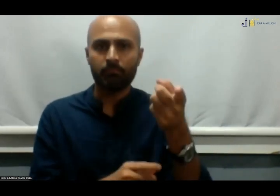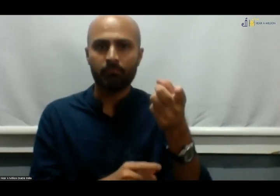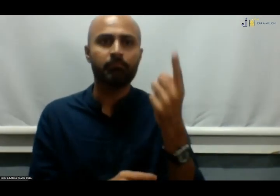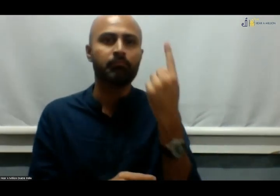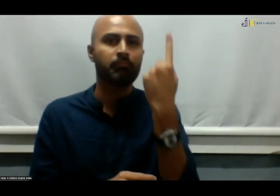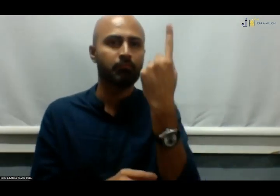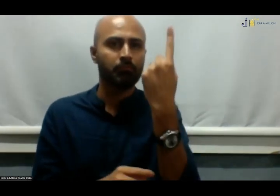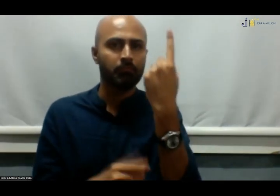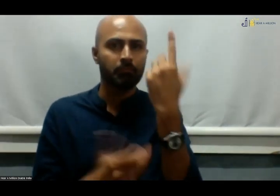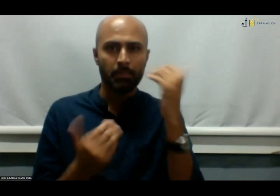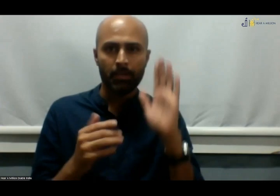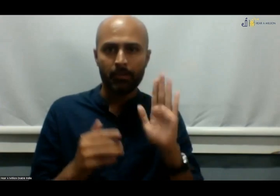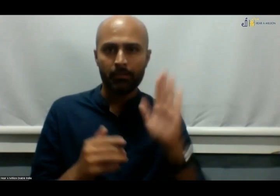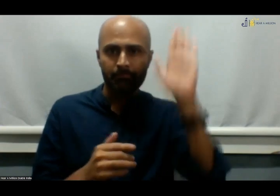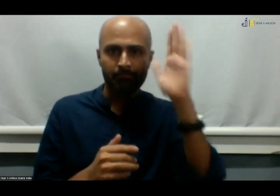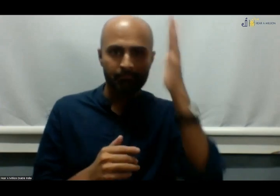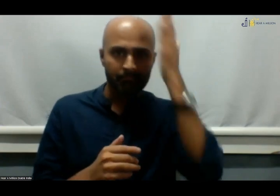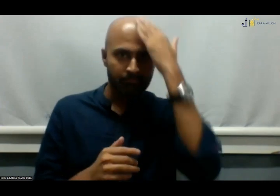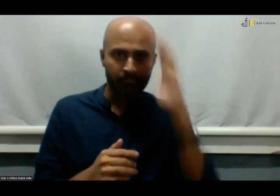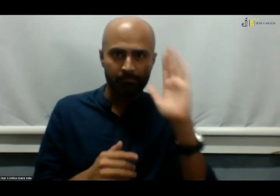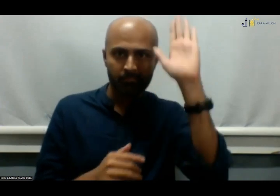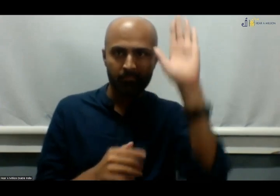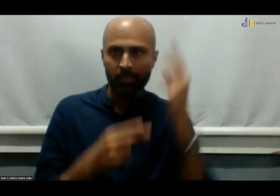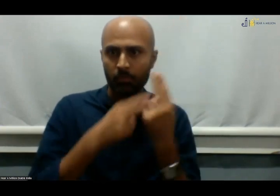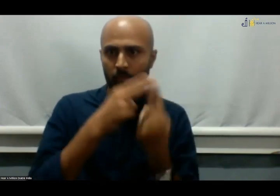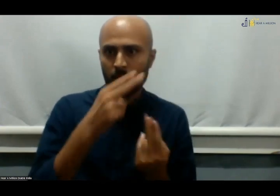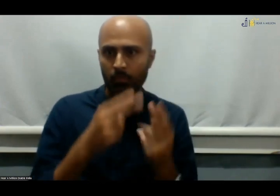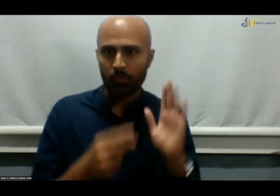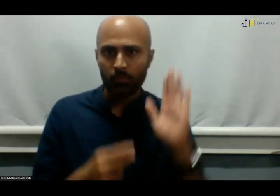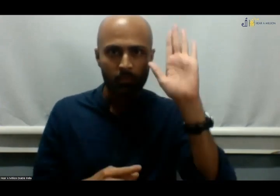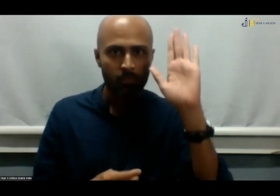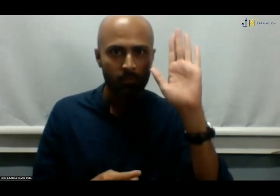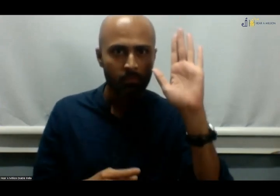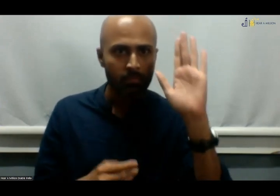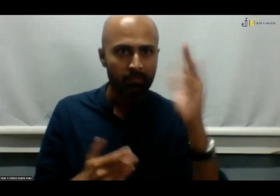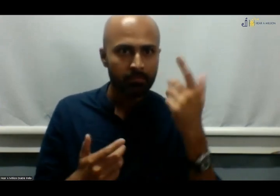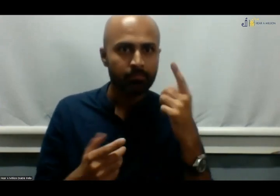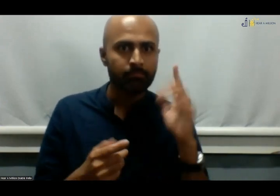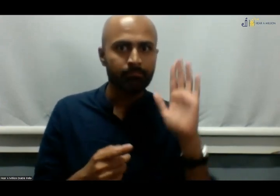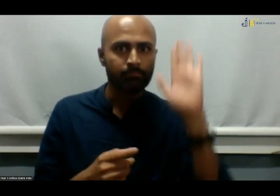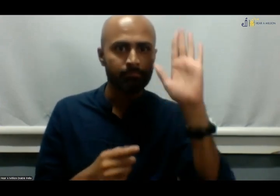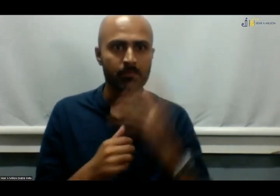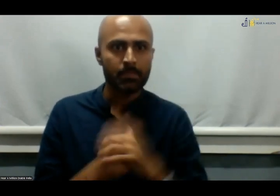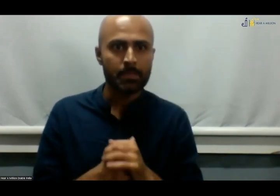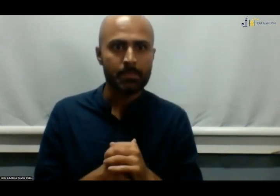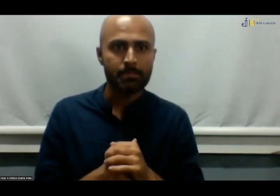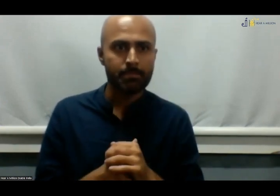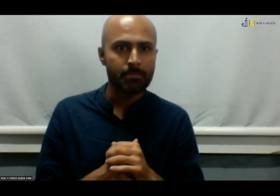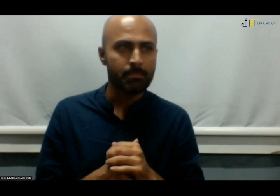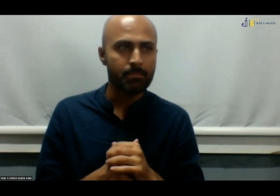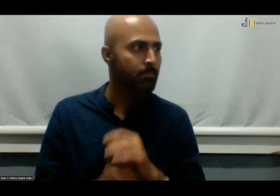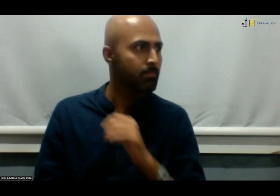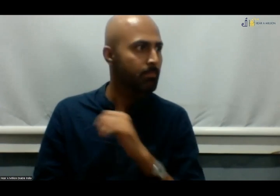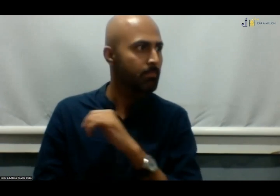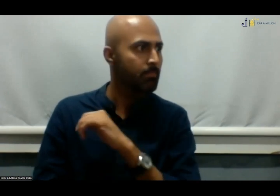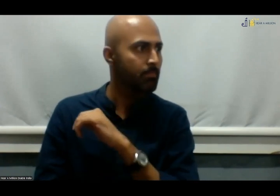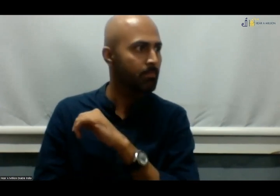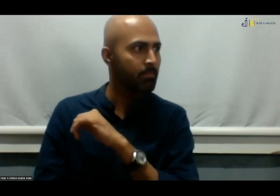So he is working with ISLRTC. Shubham, can you please raise your hand?